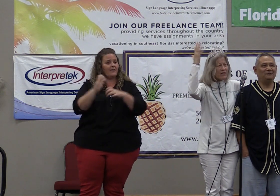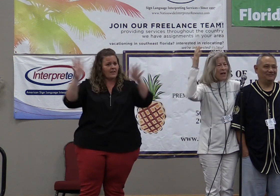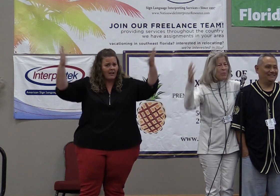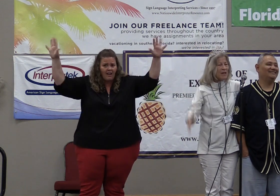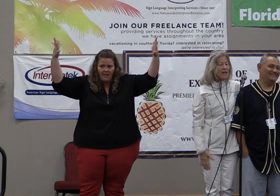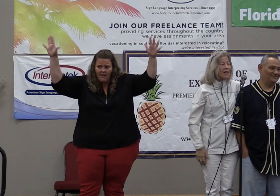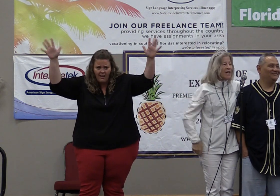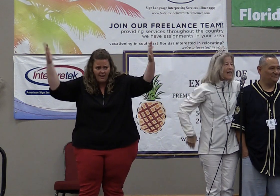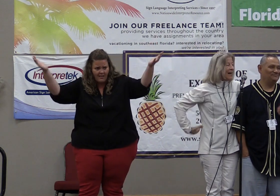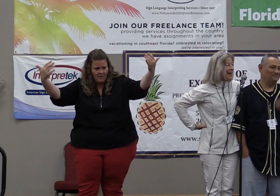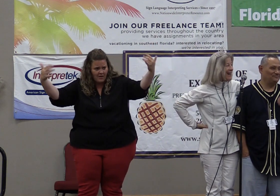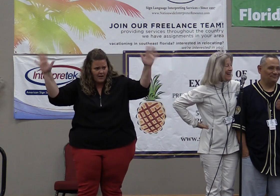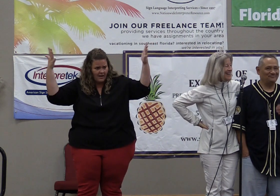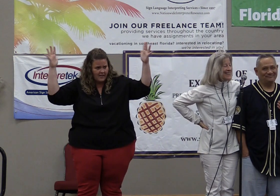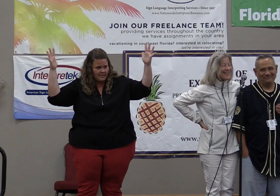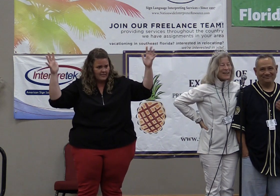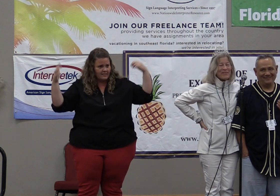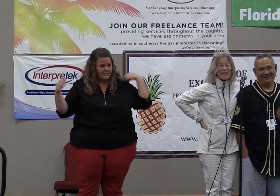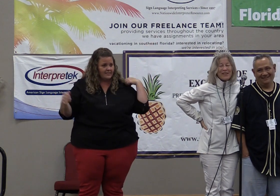okay,